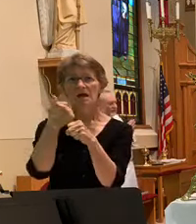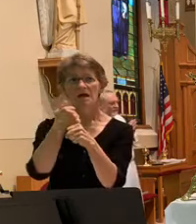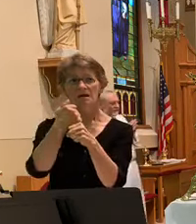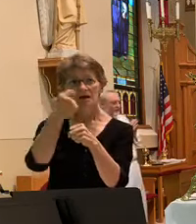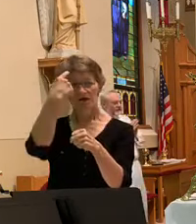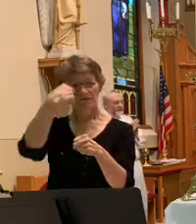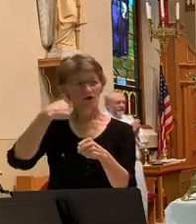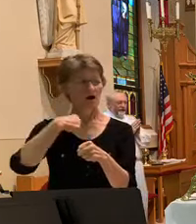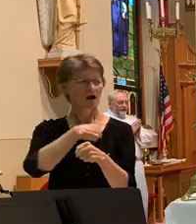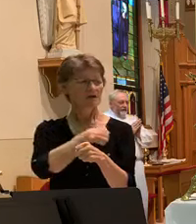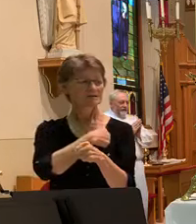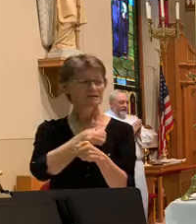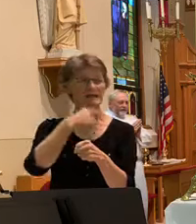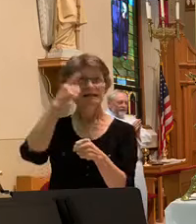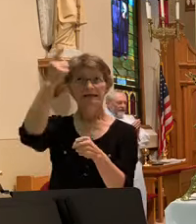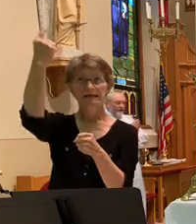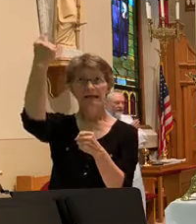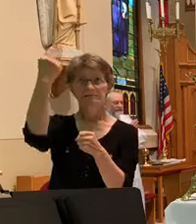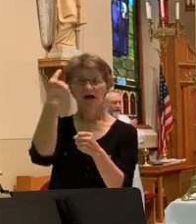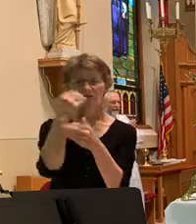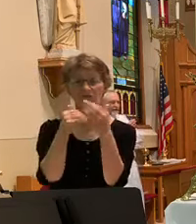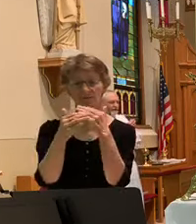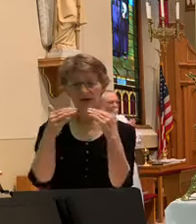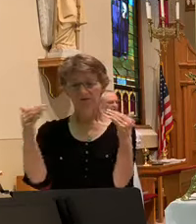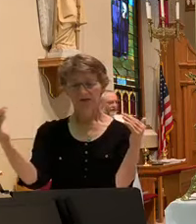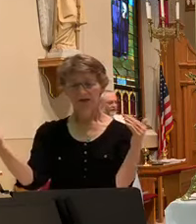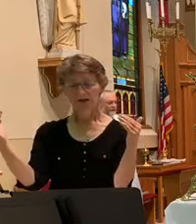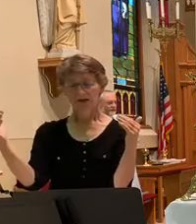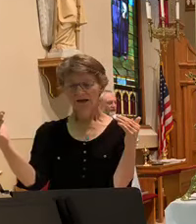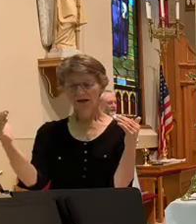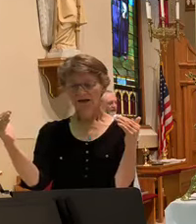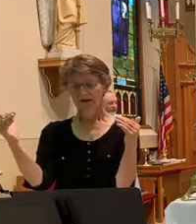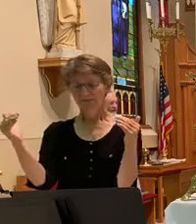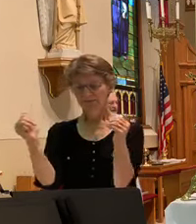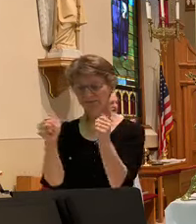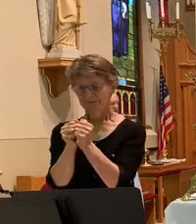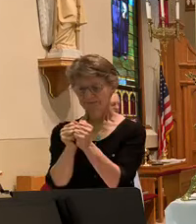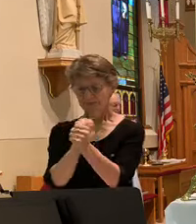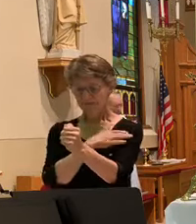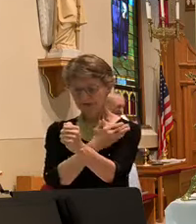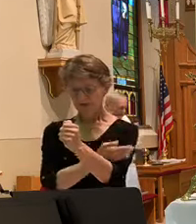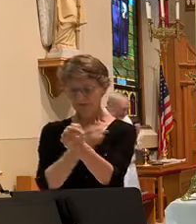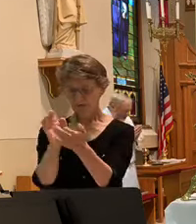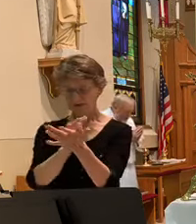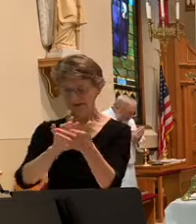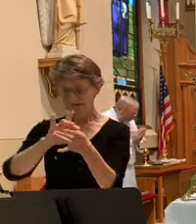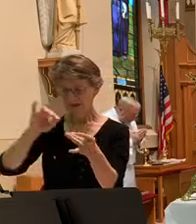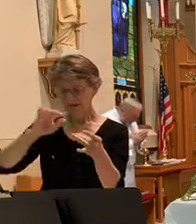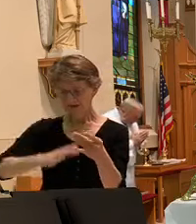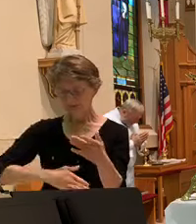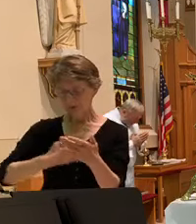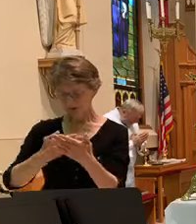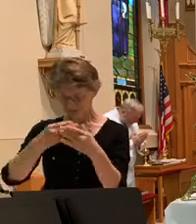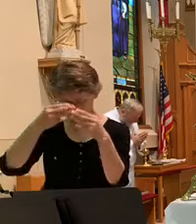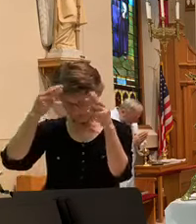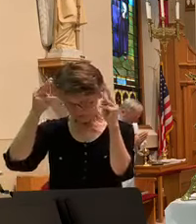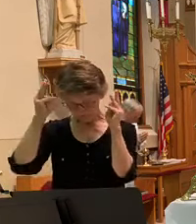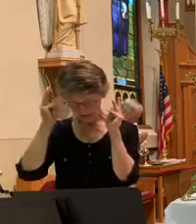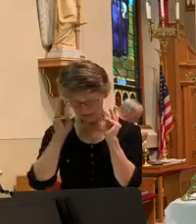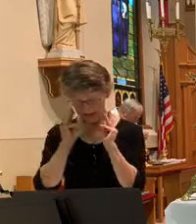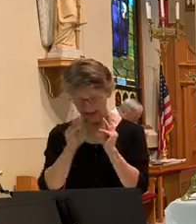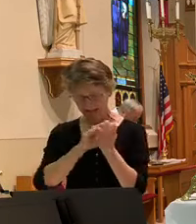us men and for our salvation, he came down from heaven, and by the Holy Spirit was incarnate to the